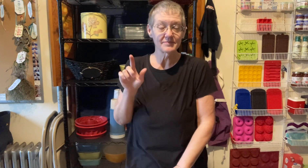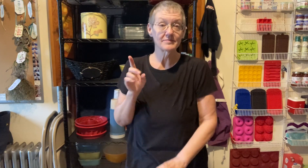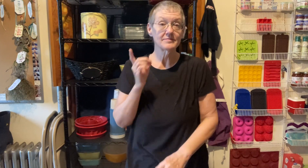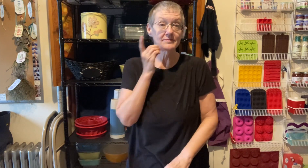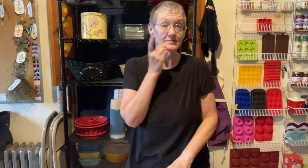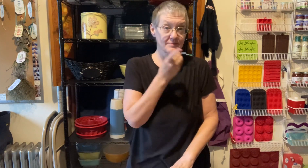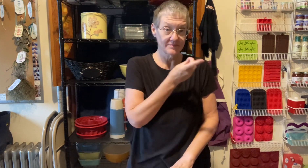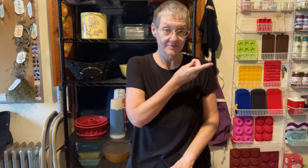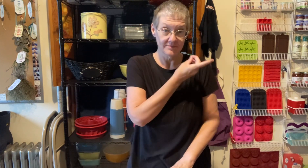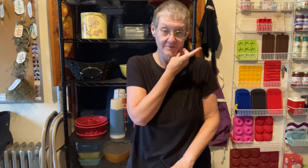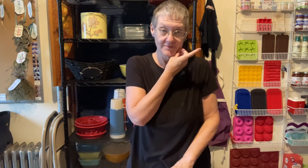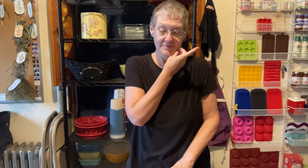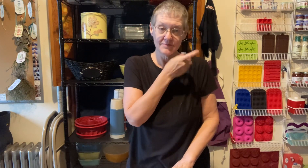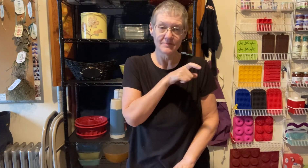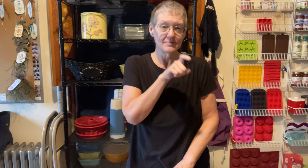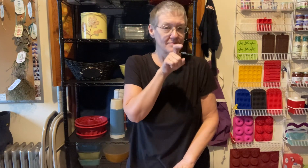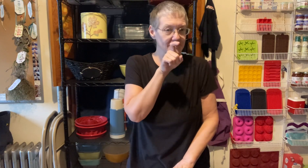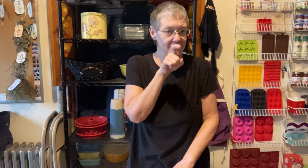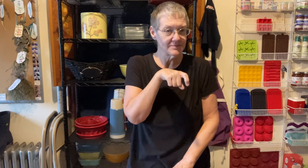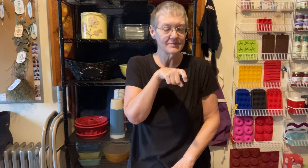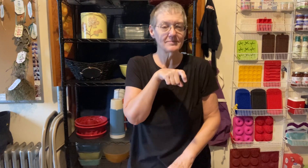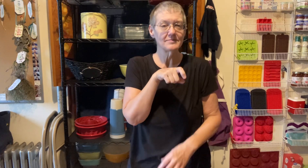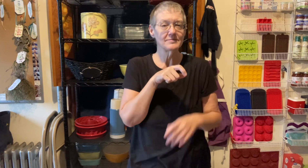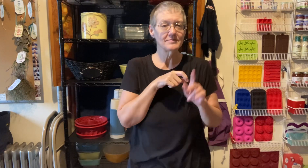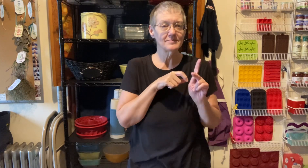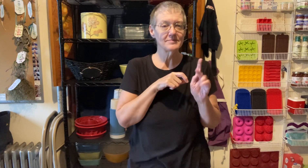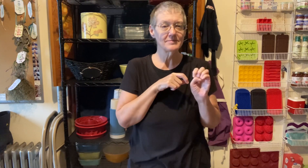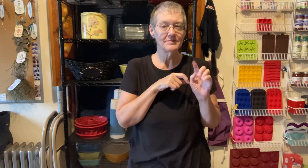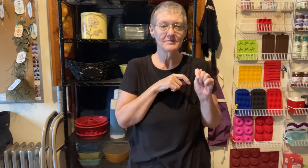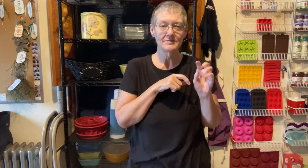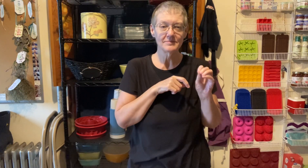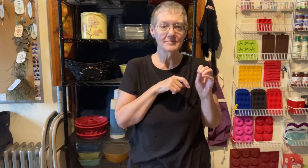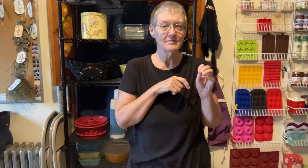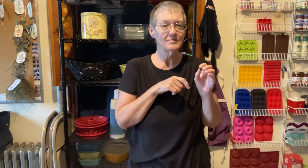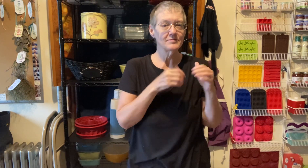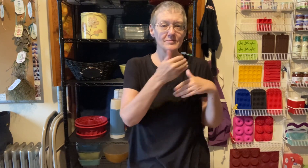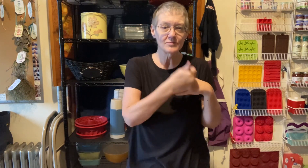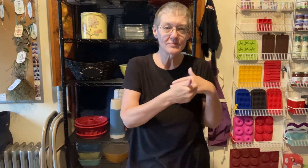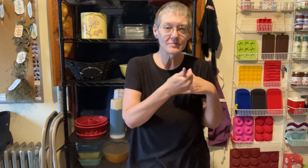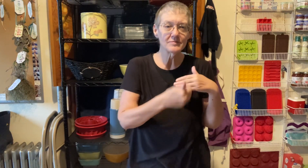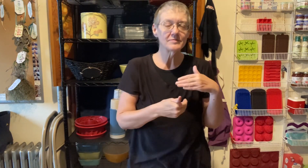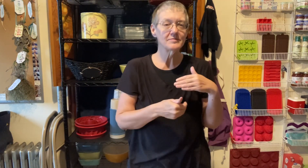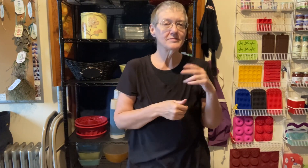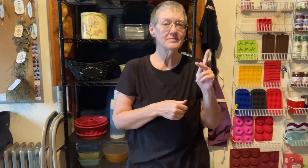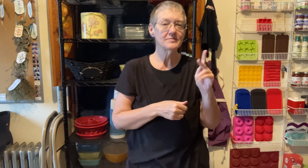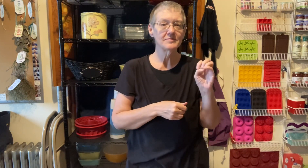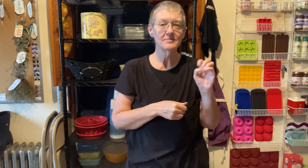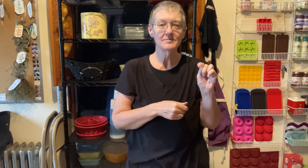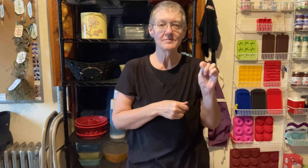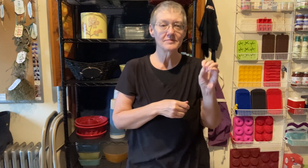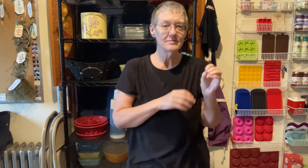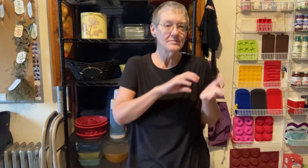oils. Dale, he needs a variety of keto things. Breads,